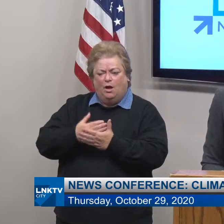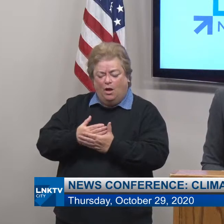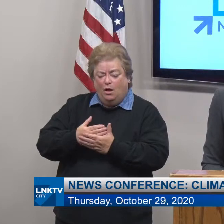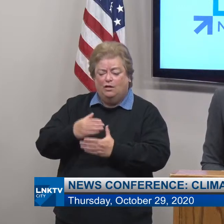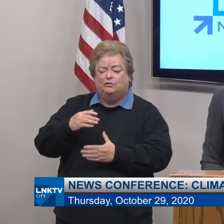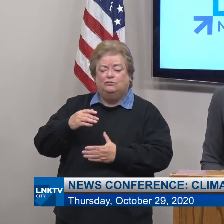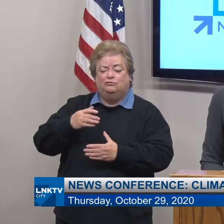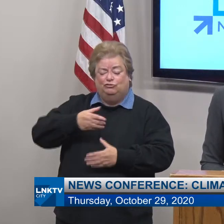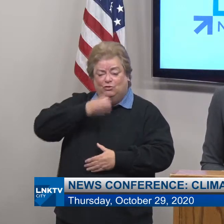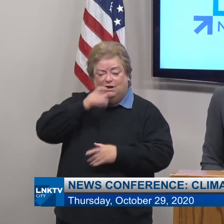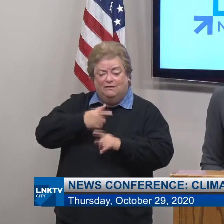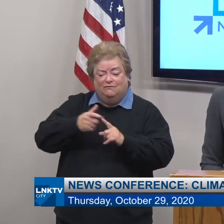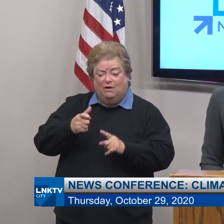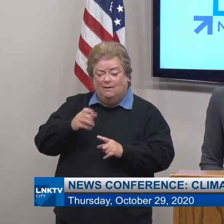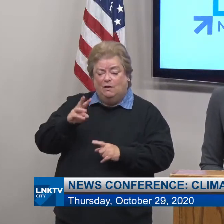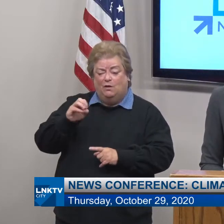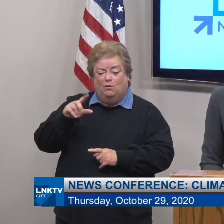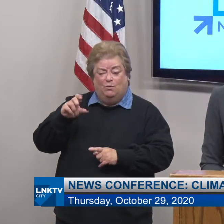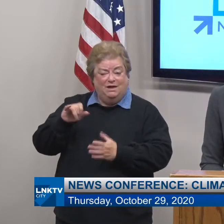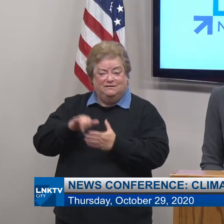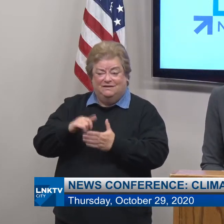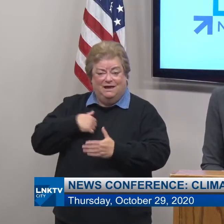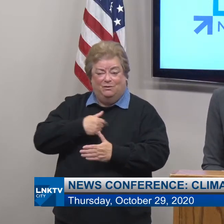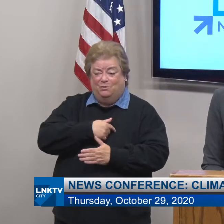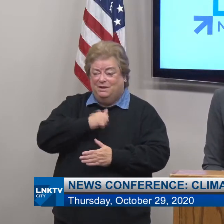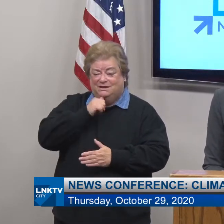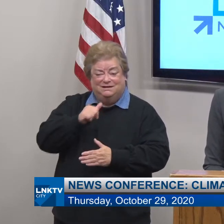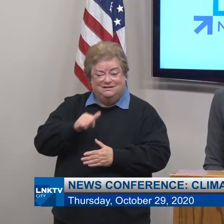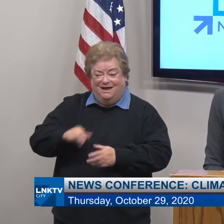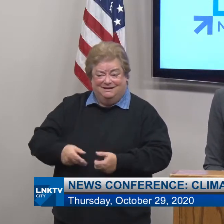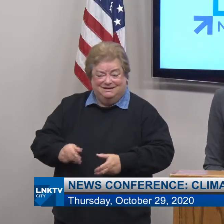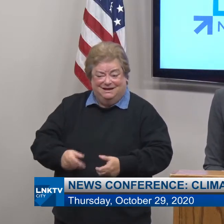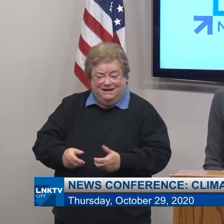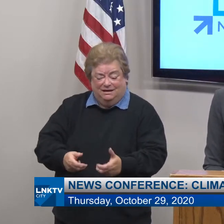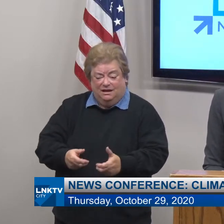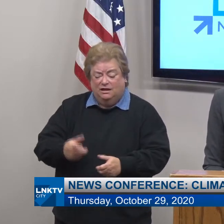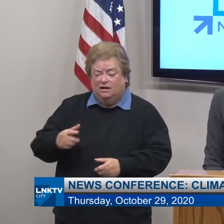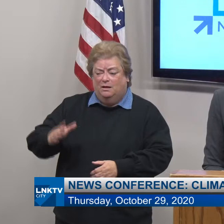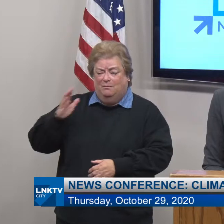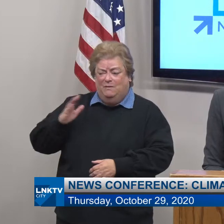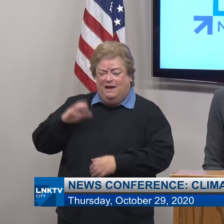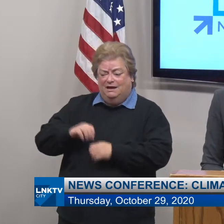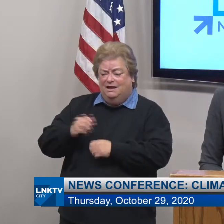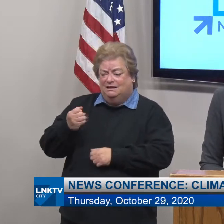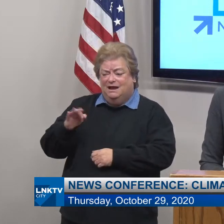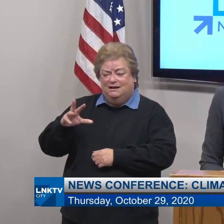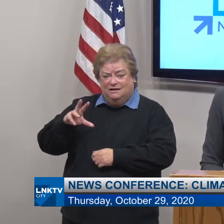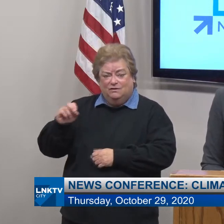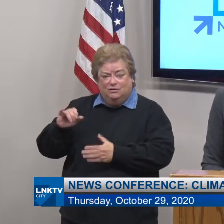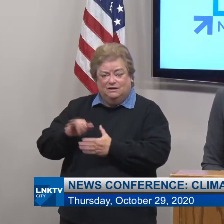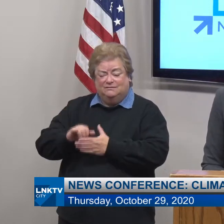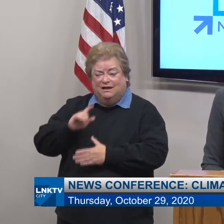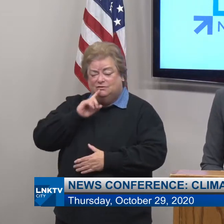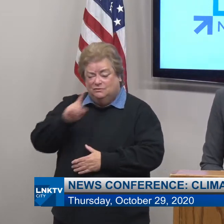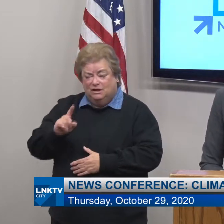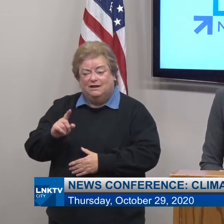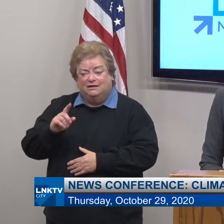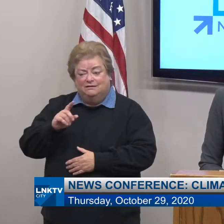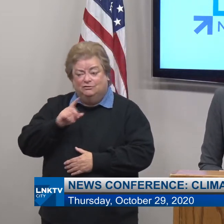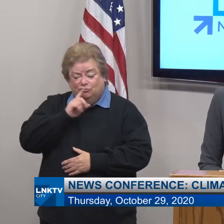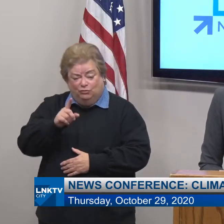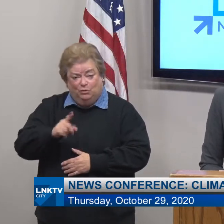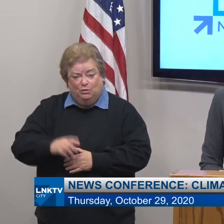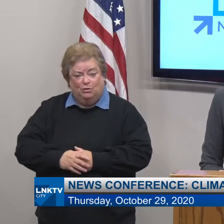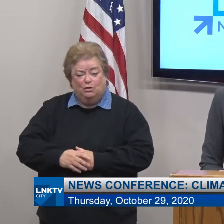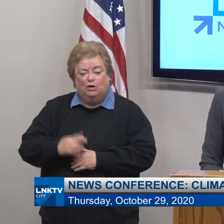not dig. He's right, and in the case of Lincoln residents from the 1930s, that's literally true. That's when our community